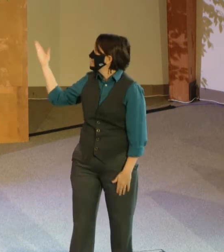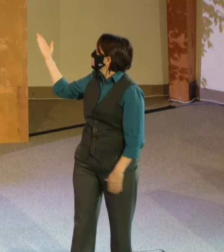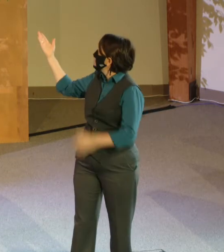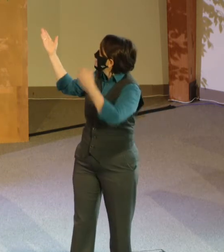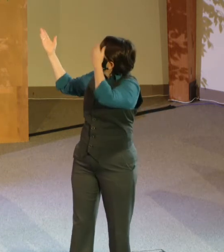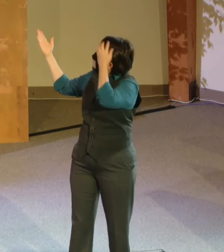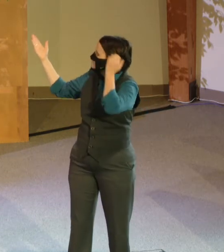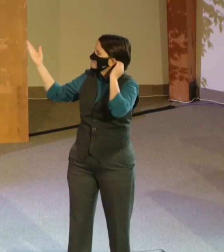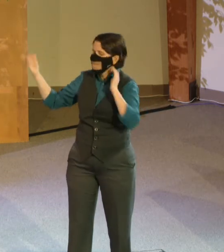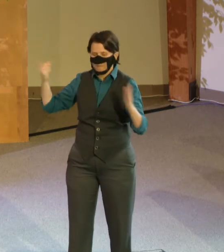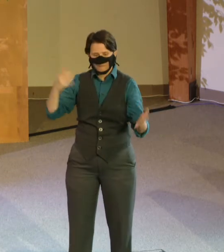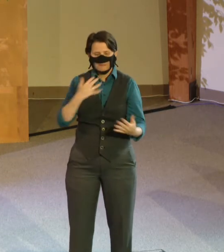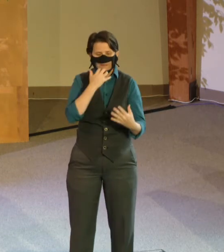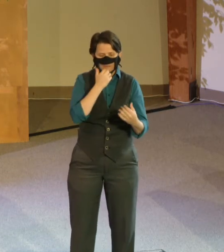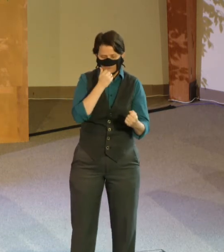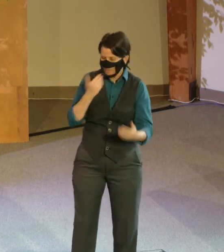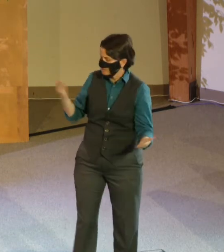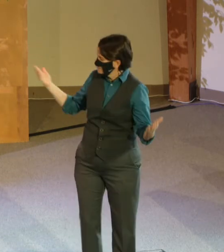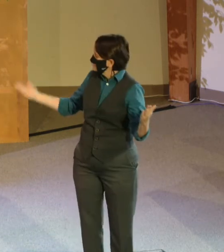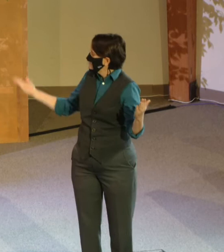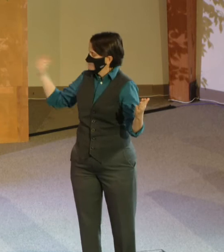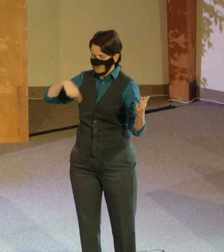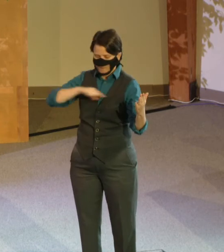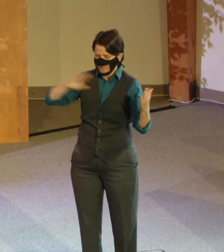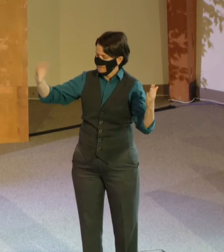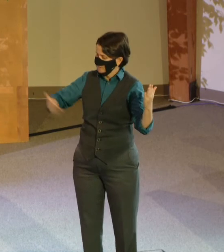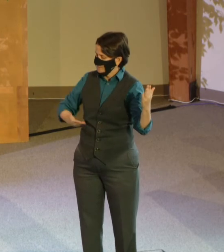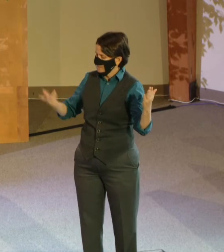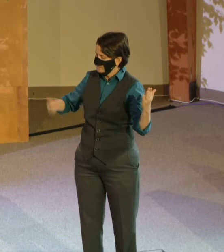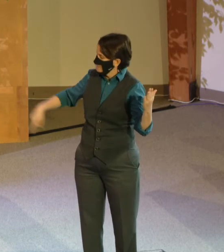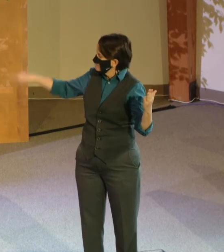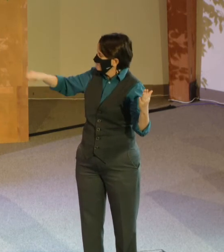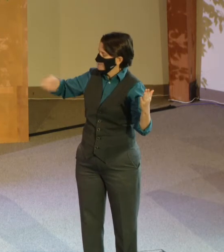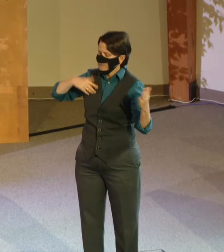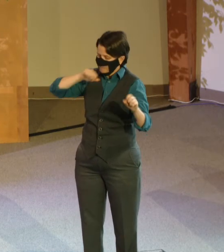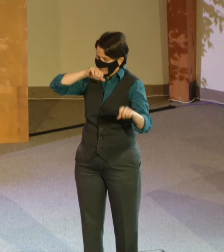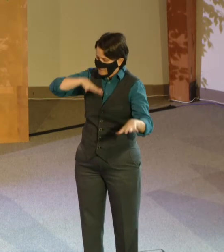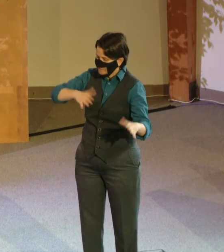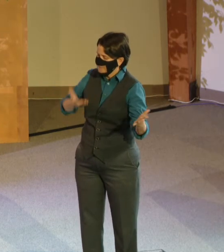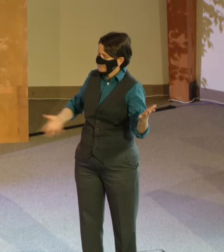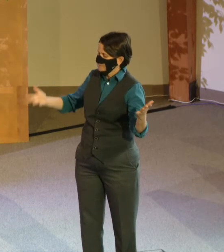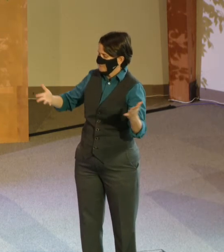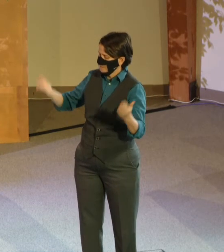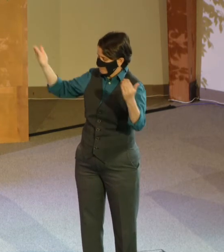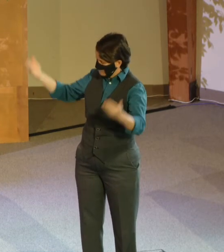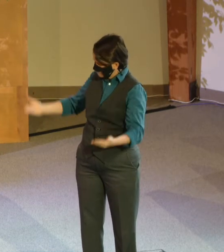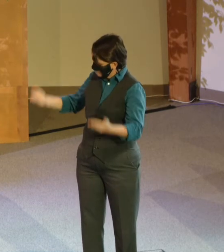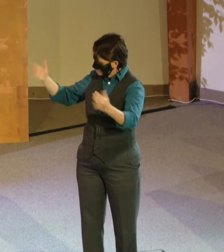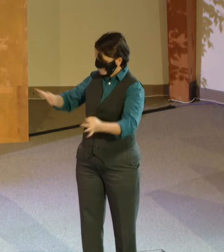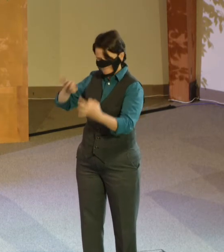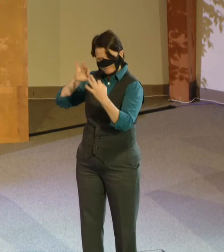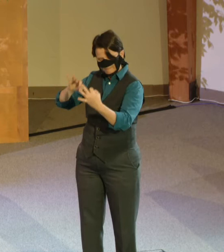guys. Dear ones, we welcome you and bless you just as you